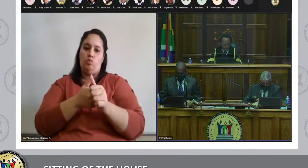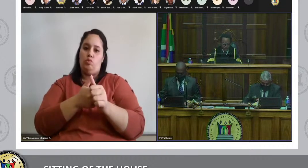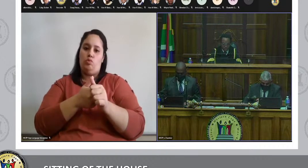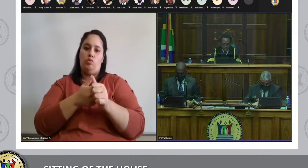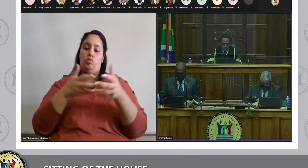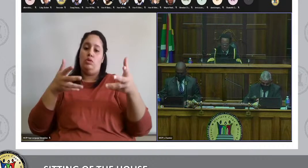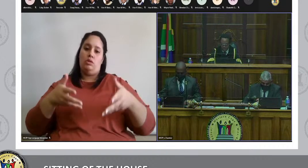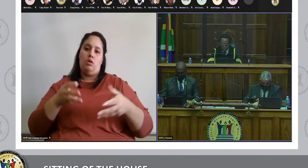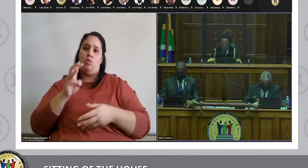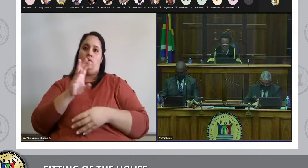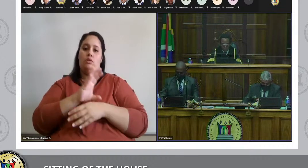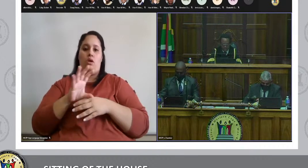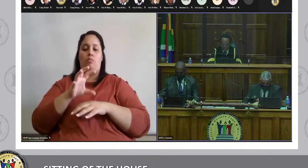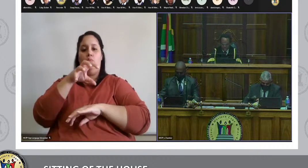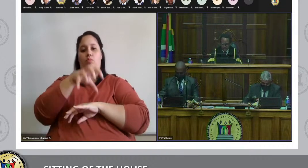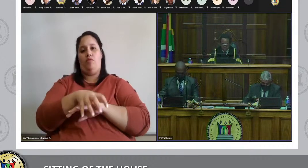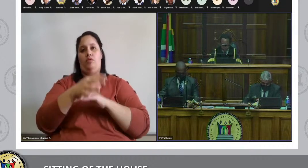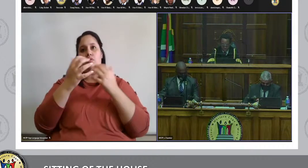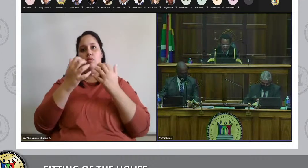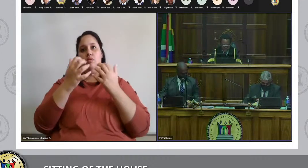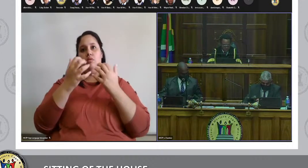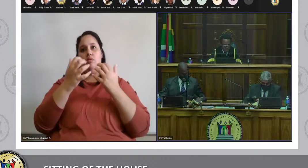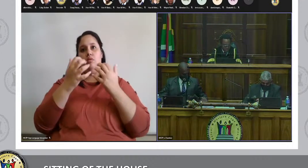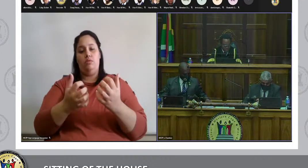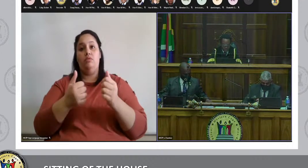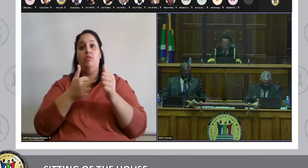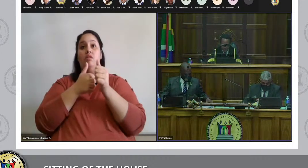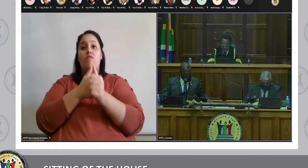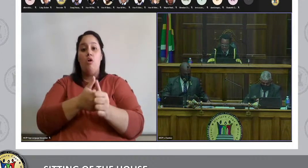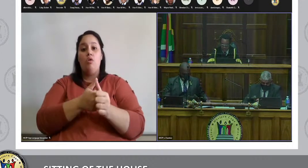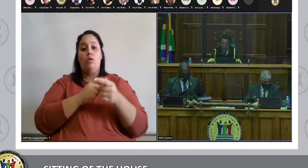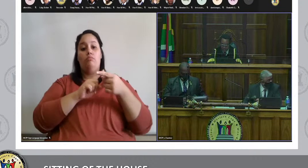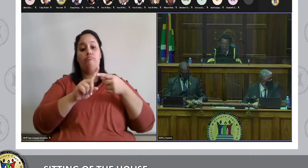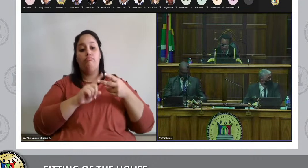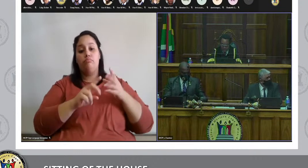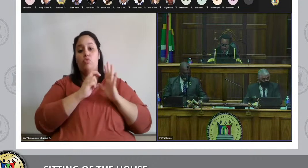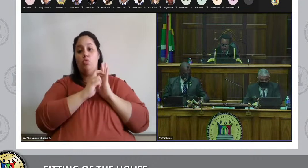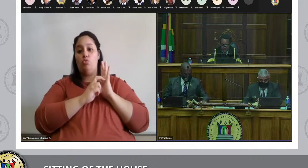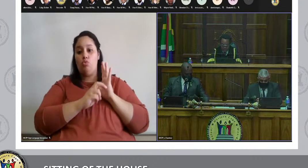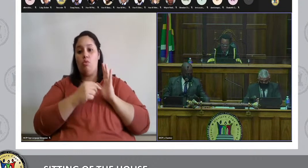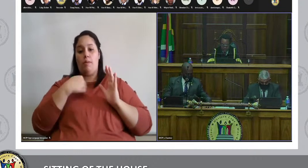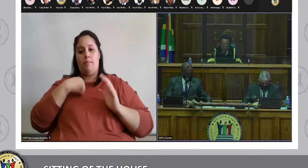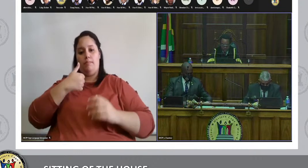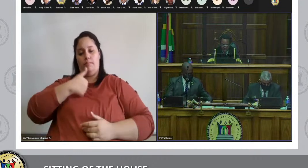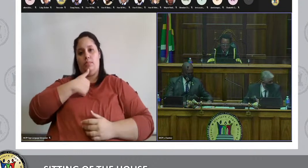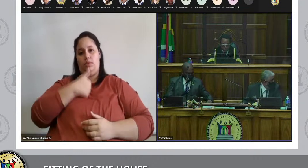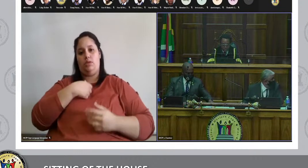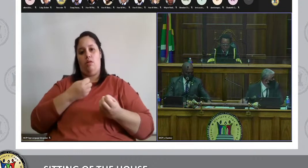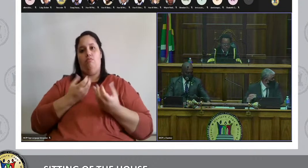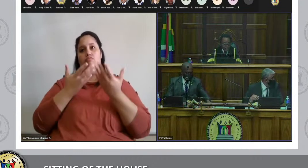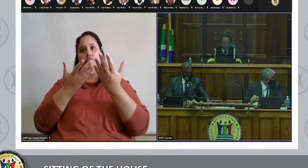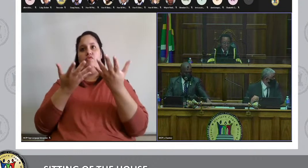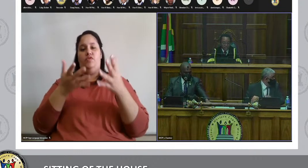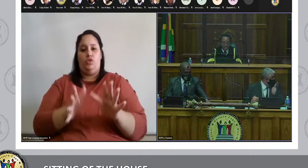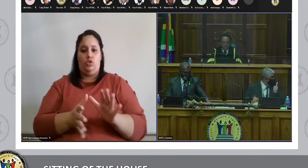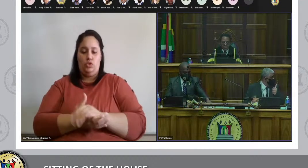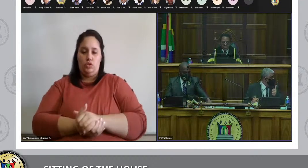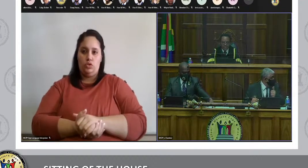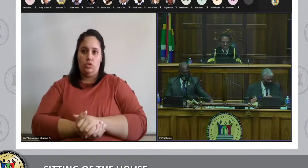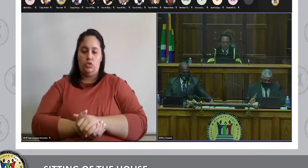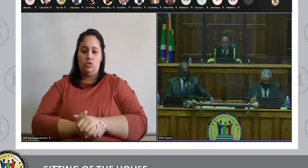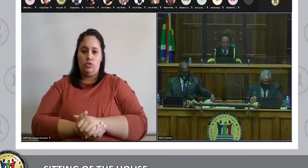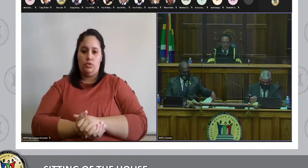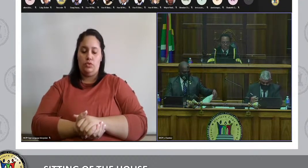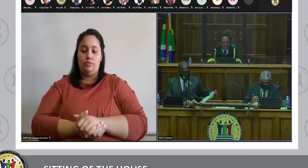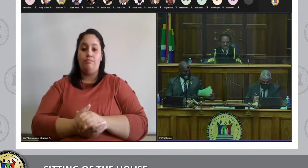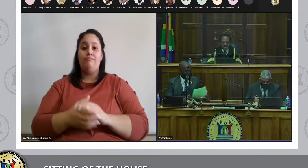Cape Provincial Parliament as per the directives issued by myself. What I would like to indicate is that